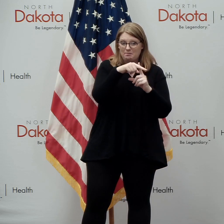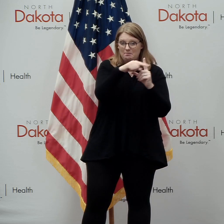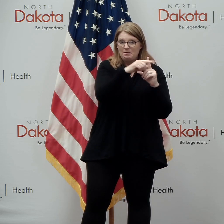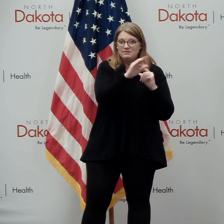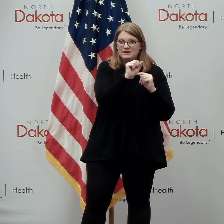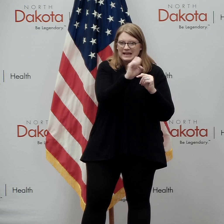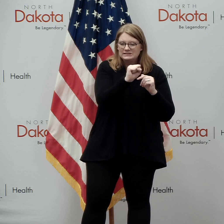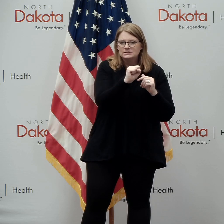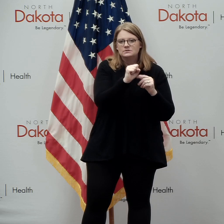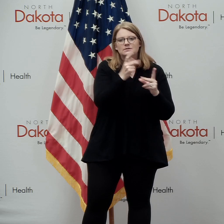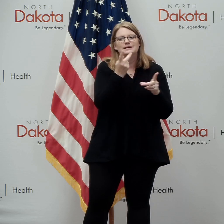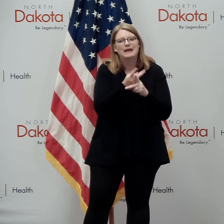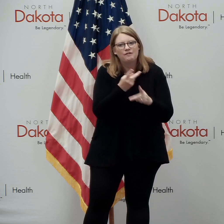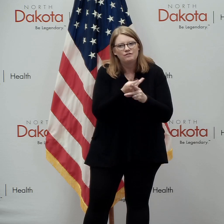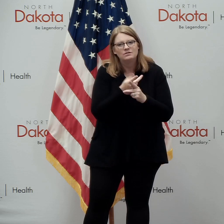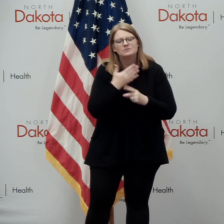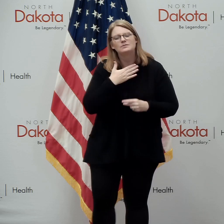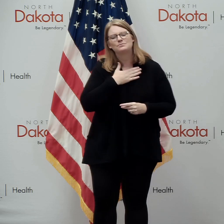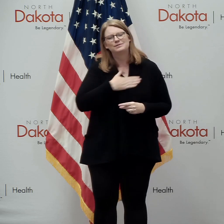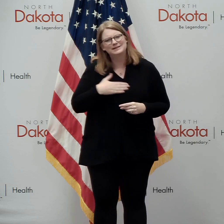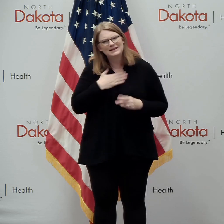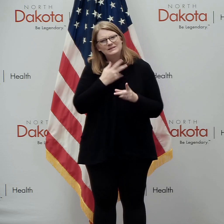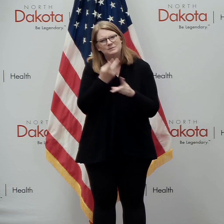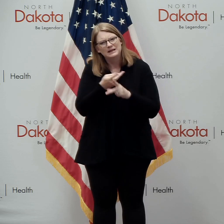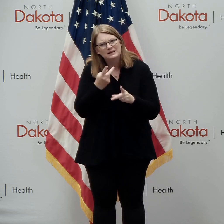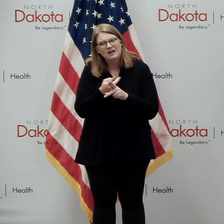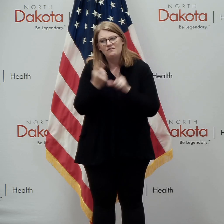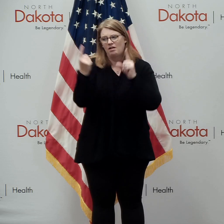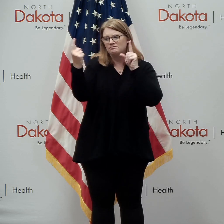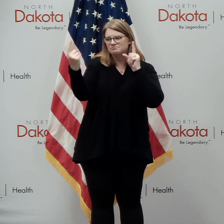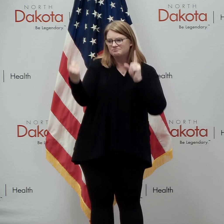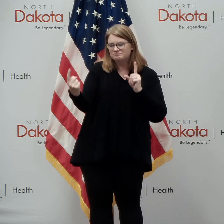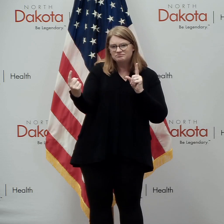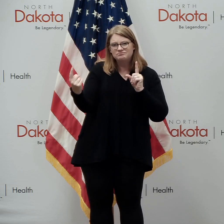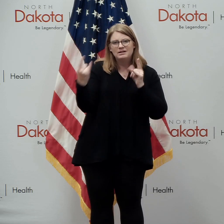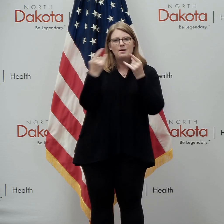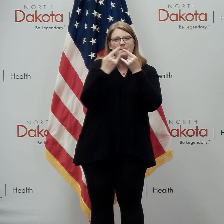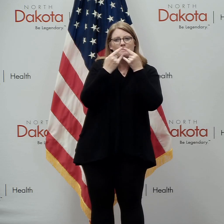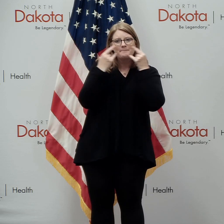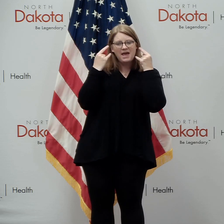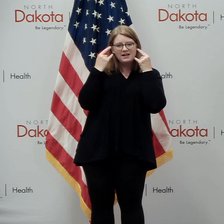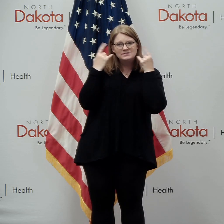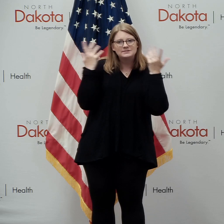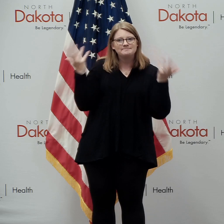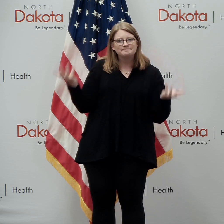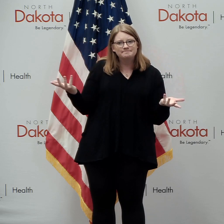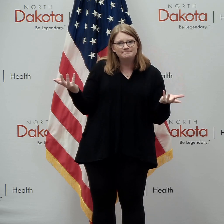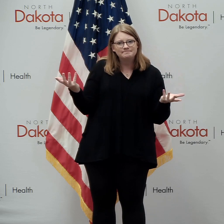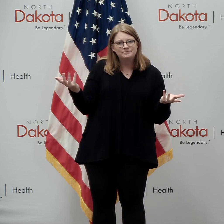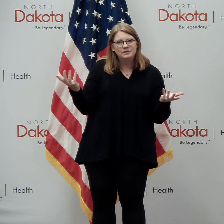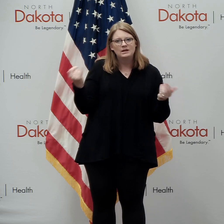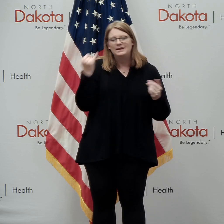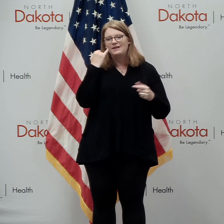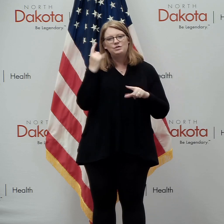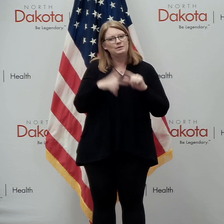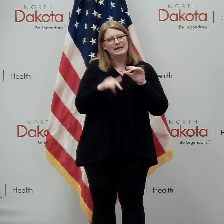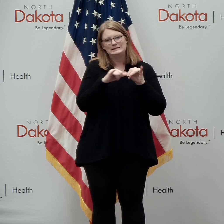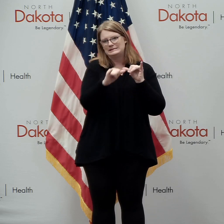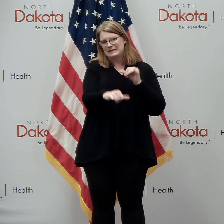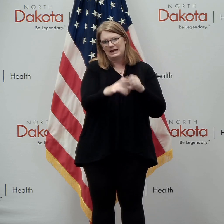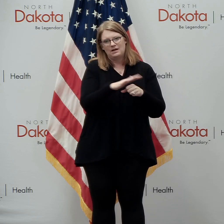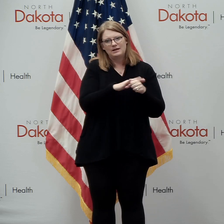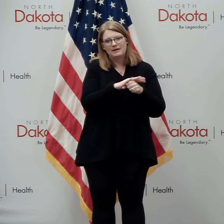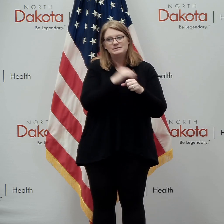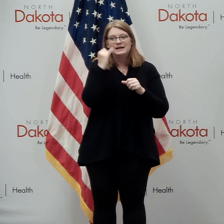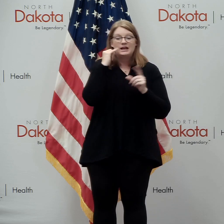caution in keeping your distance or wearing a mask when you're around your loved ones. If you're unable to stay on campus, to make sure if you're going